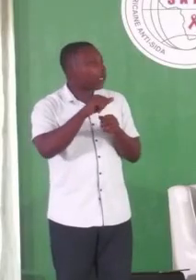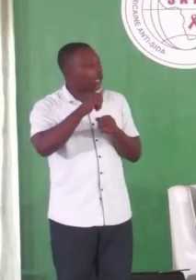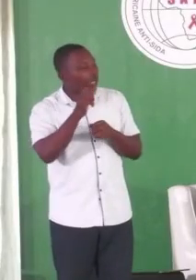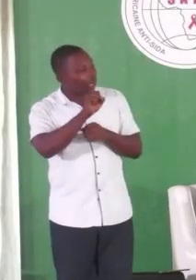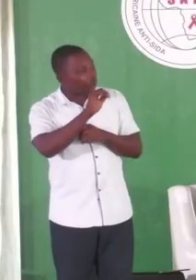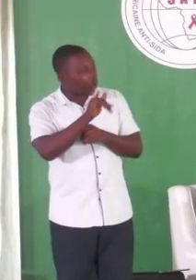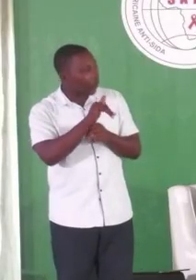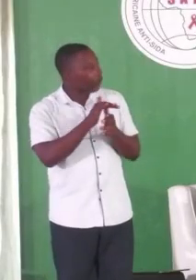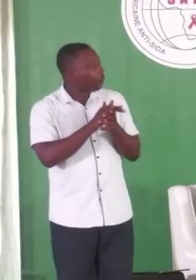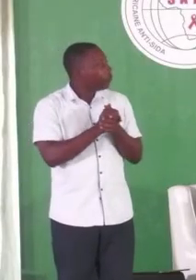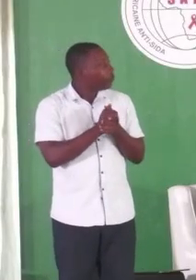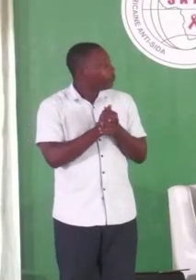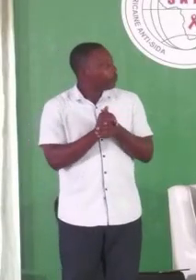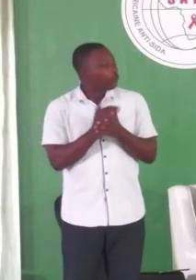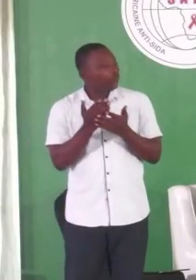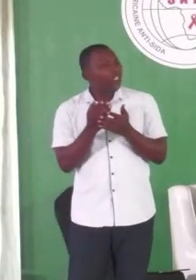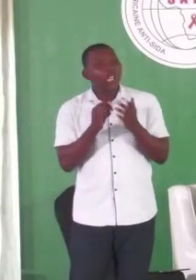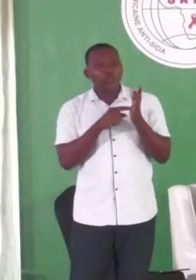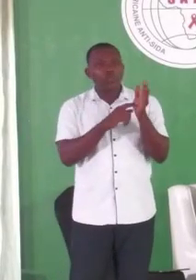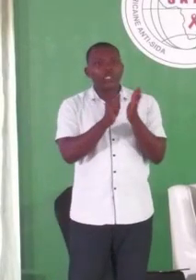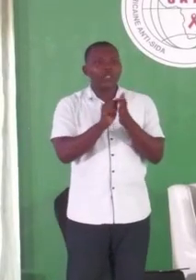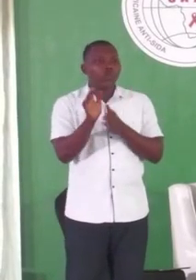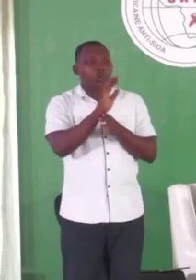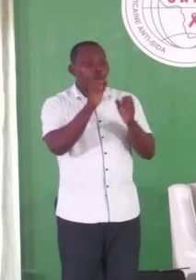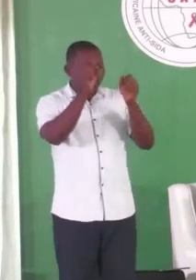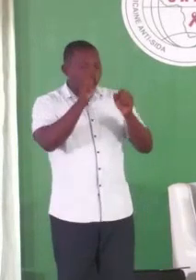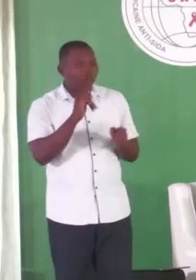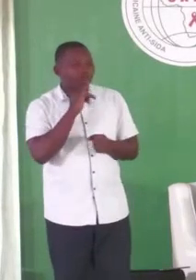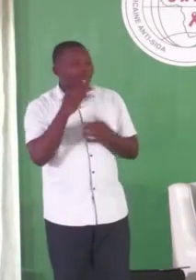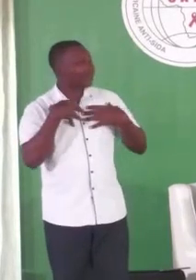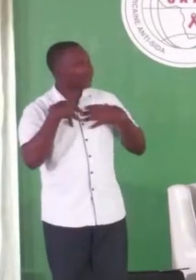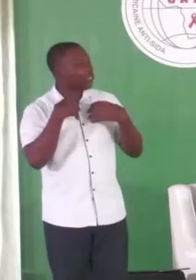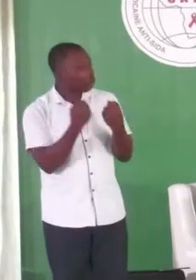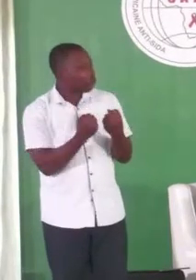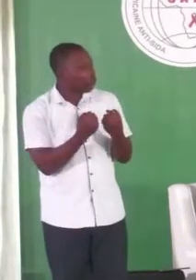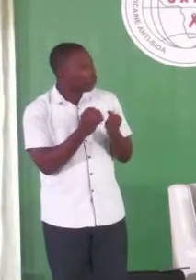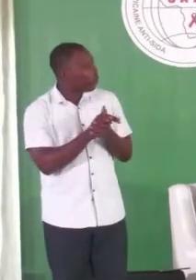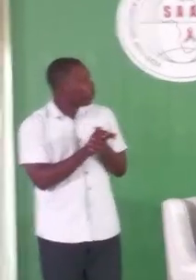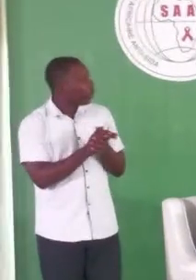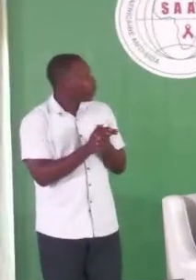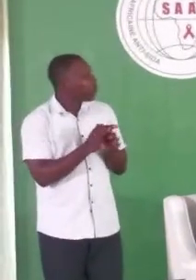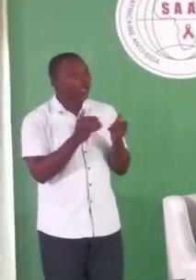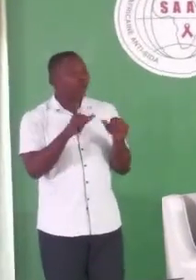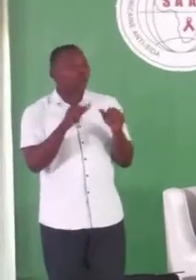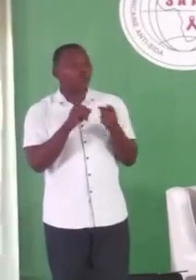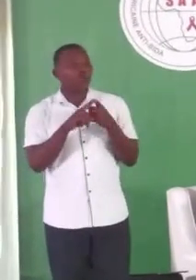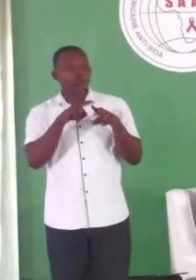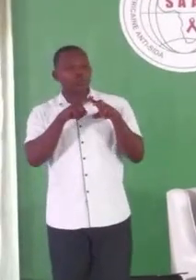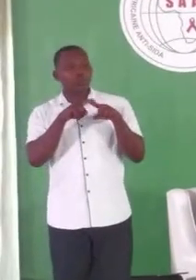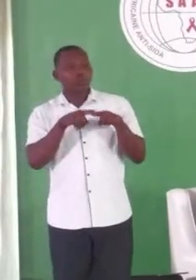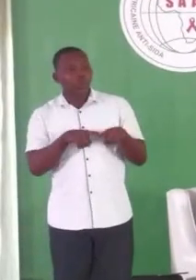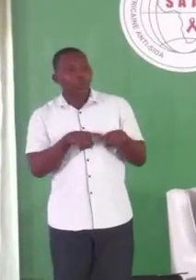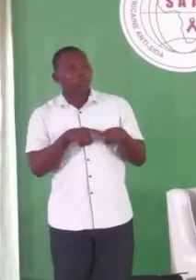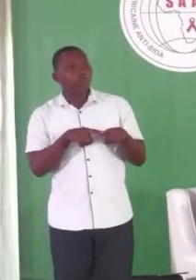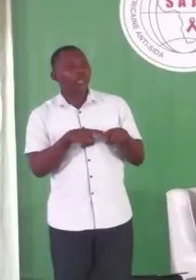your M&E systems are robust, link the public and private sectors, and are able to reliably pick